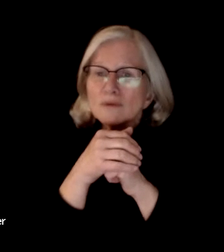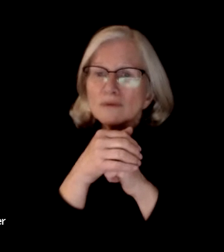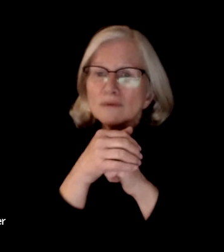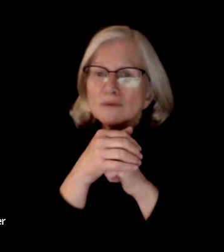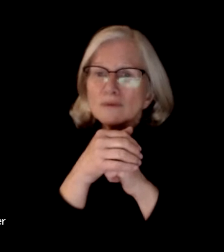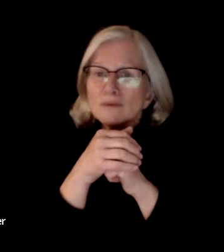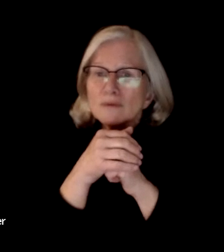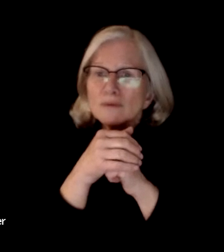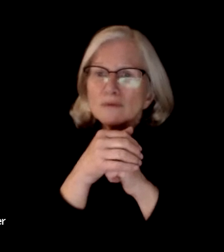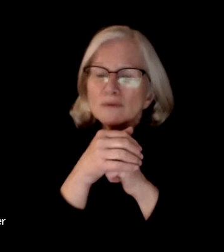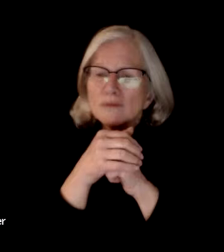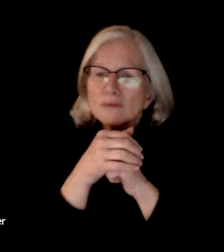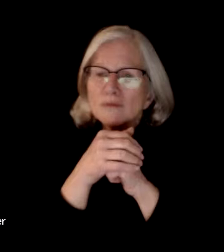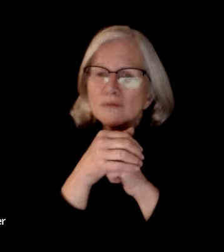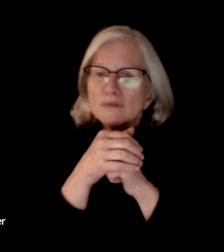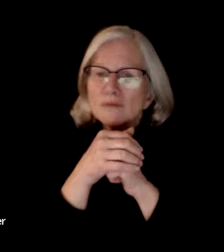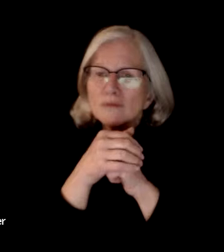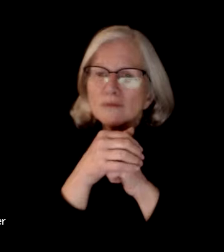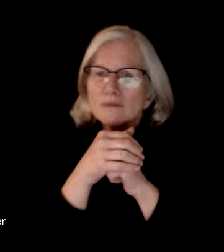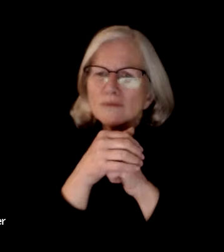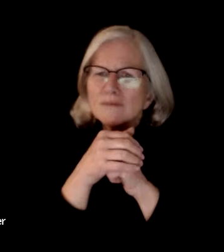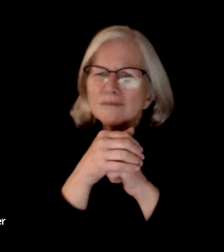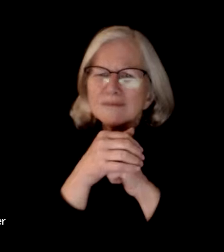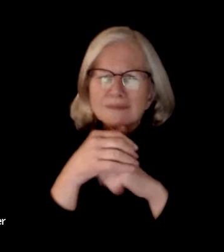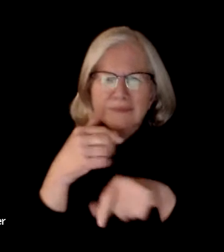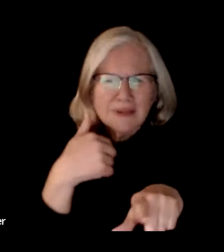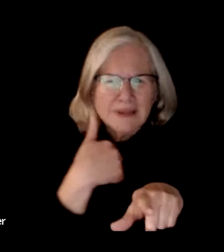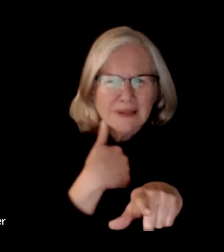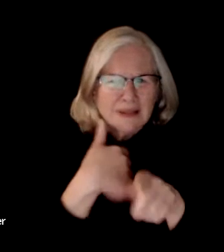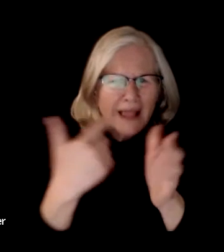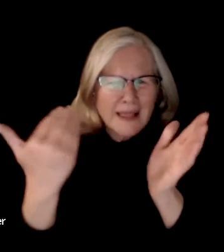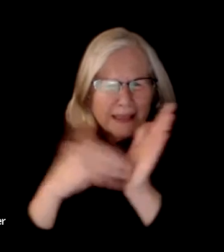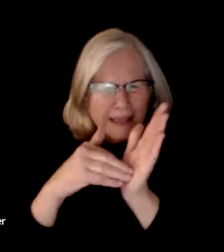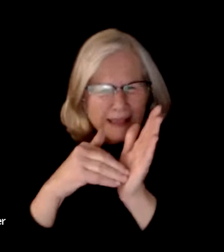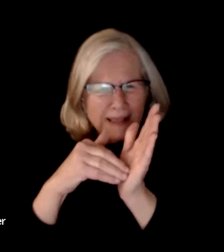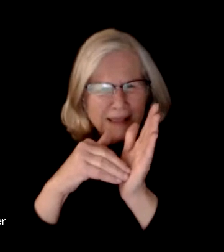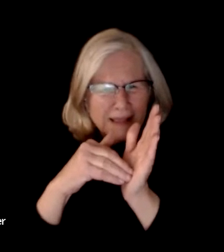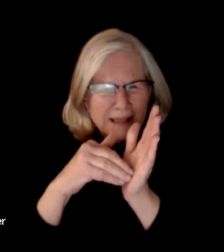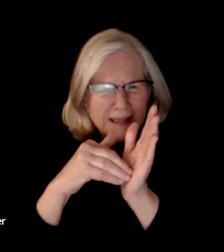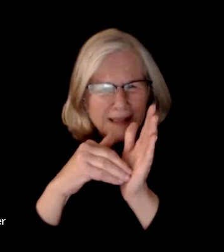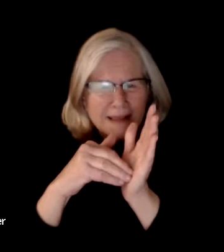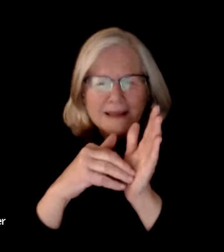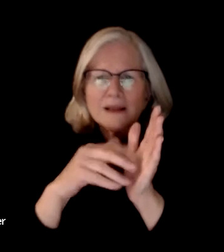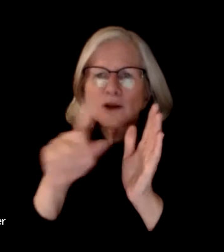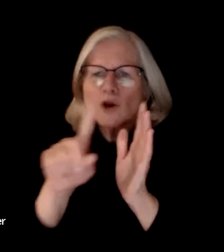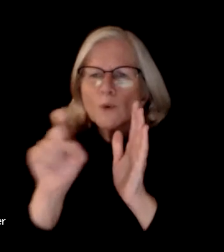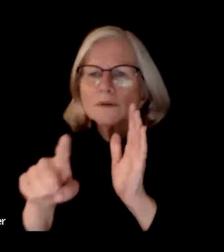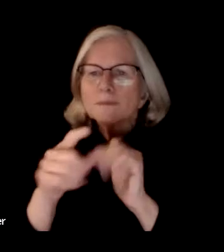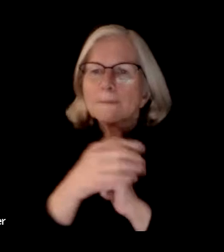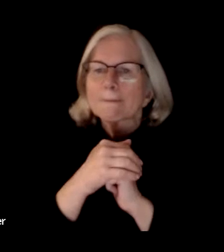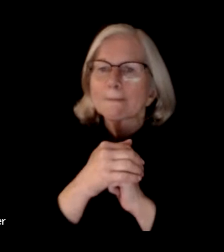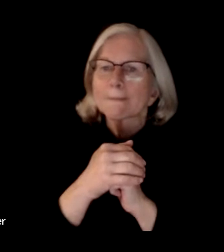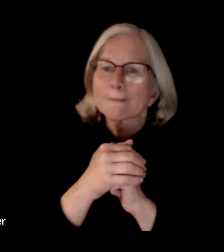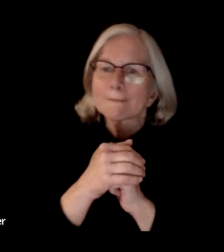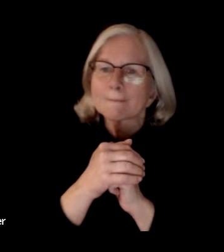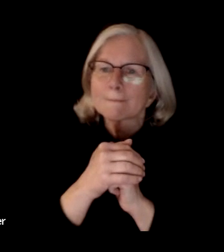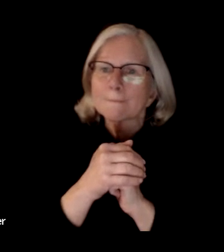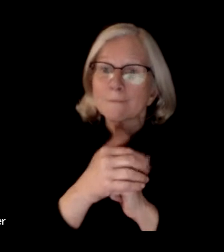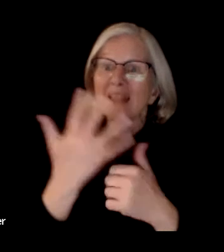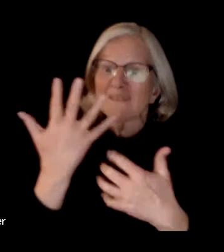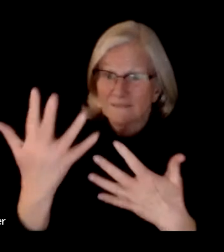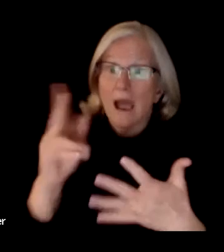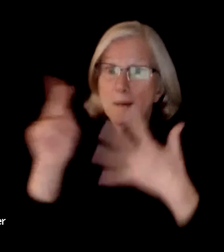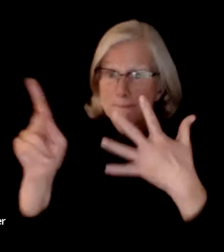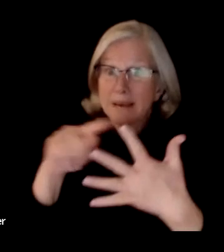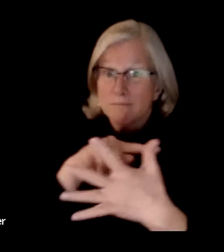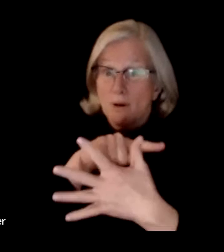Can you just repeat for me quick the outstanding questions you have? Sure, Sarah, thank you. So 5 residents in what 4 metro